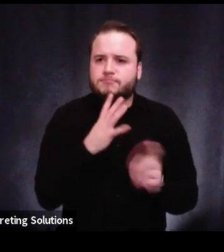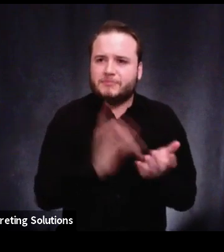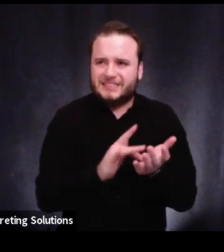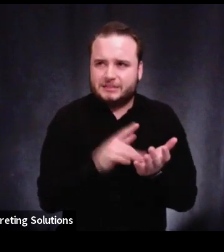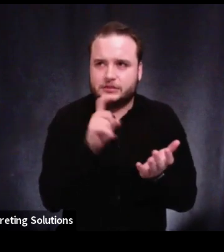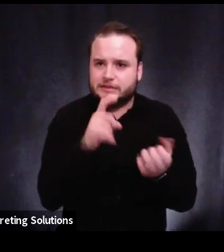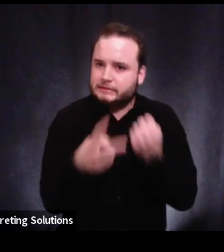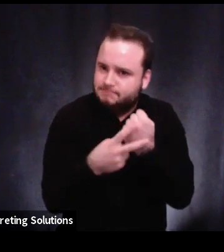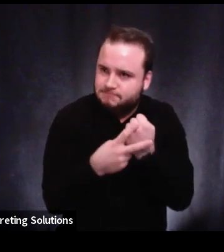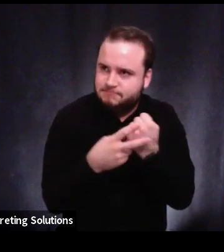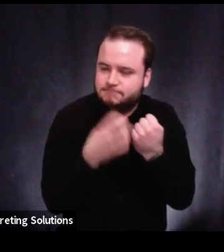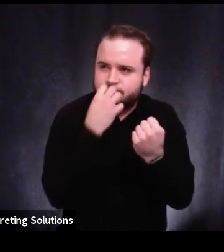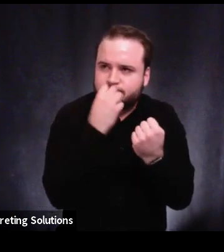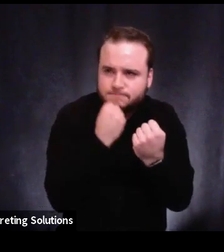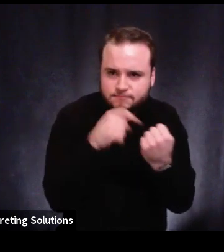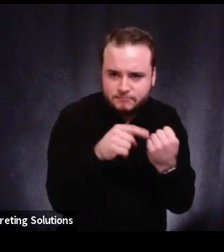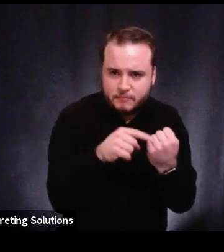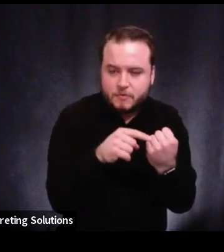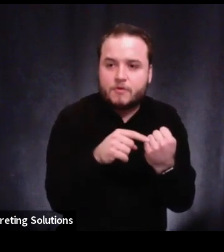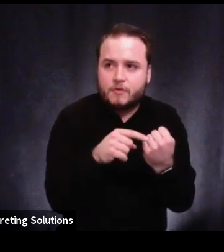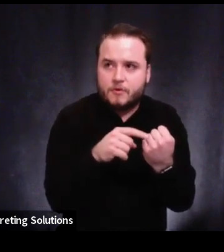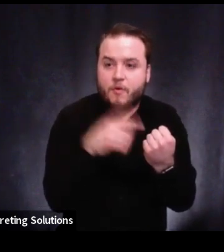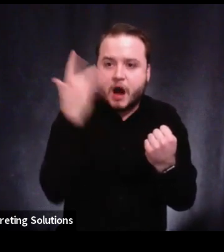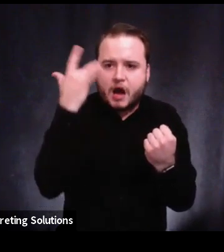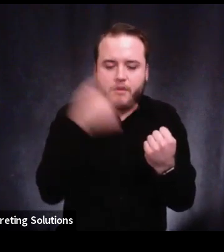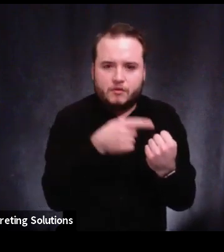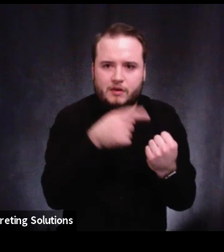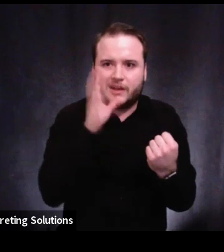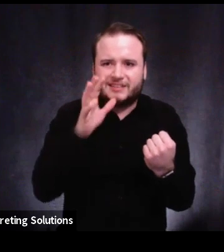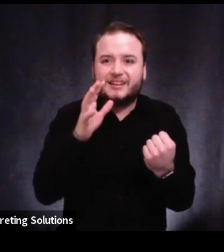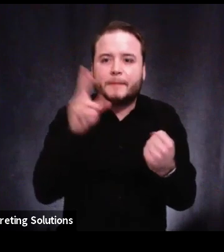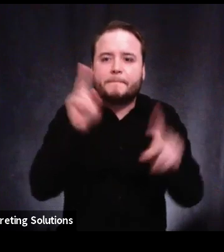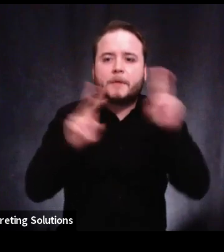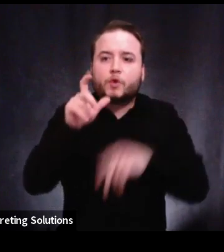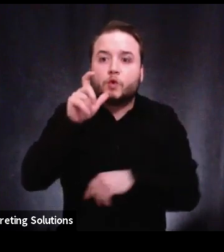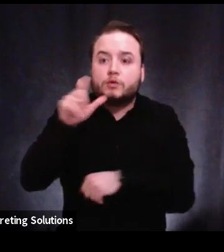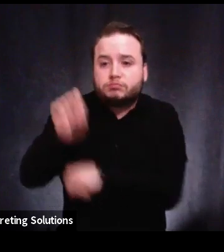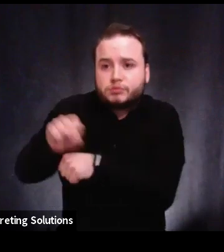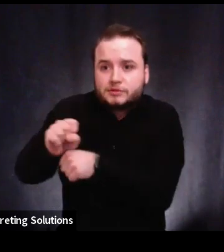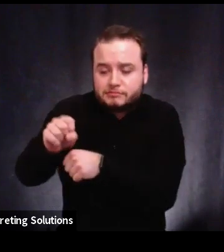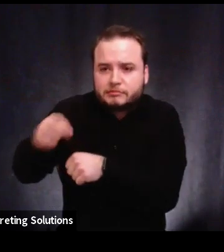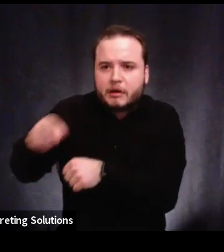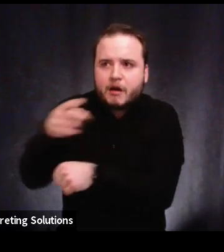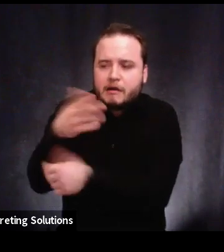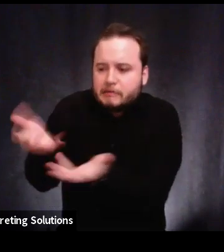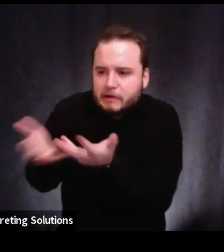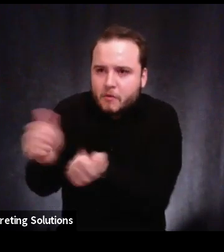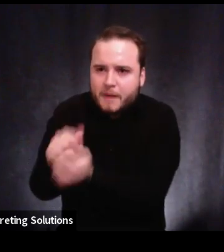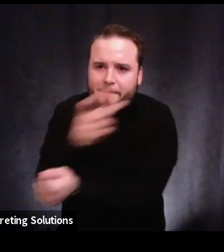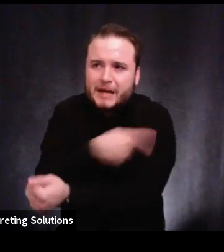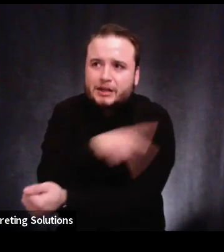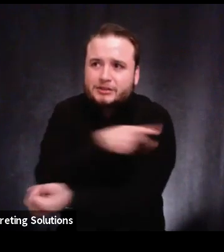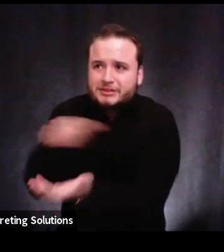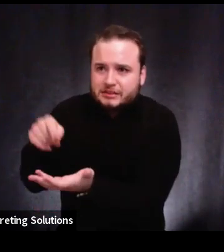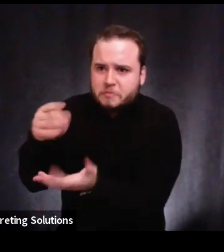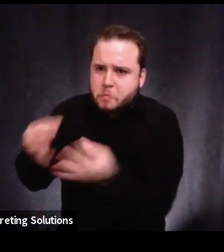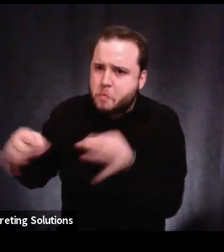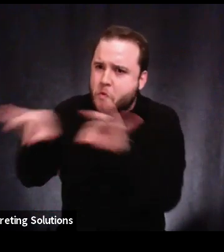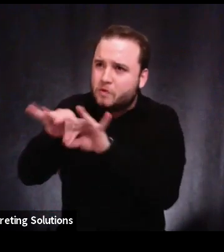direct hands-on patient care. A lot of folks, even in the healthcare system, are providing important services, but not doing direct patient